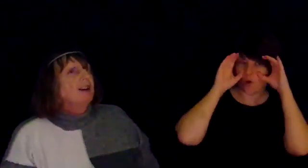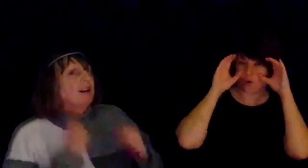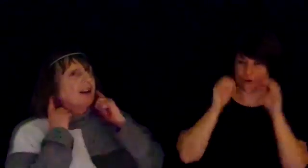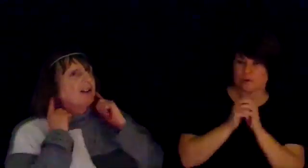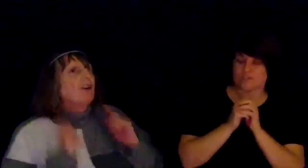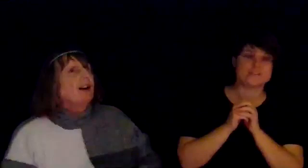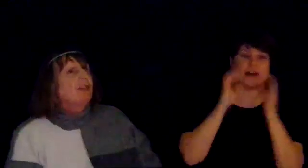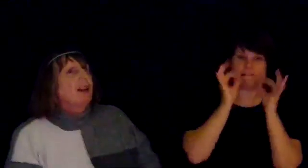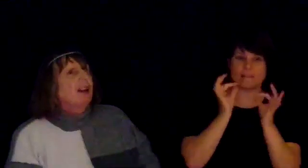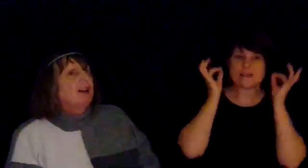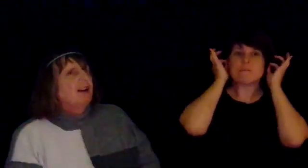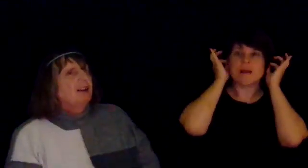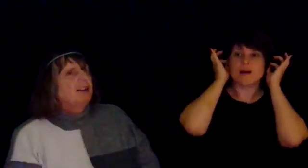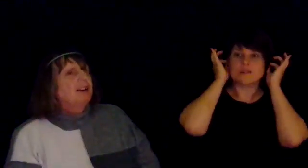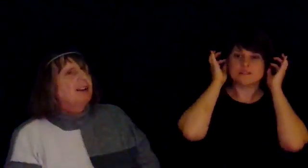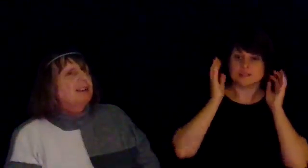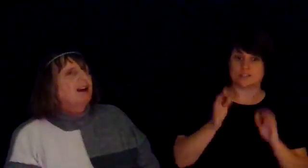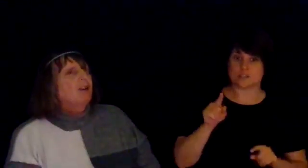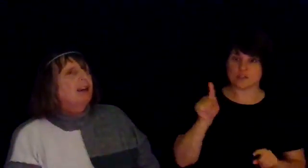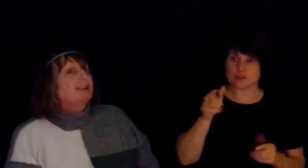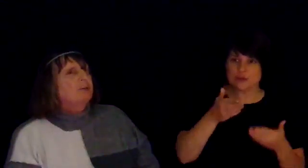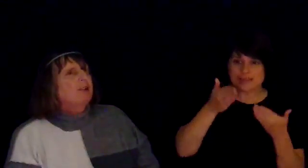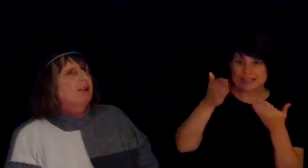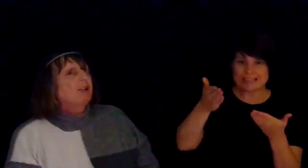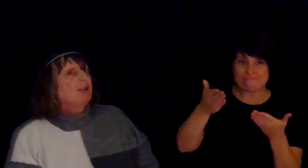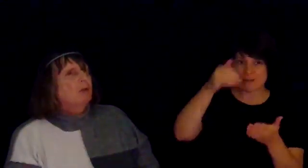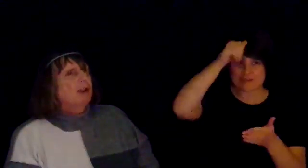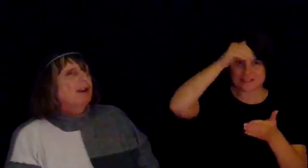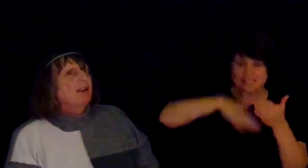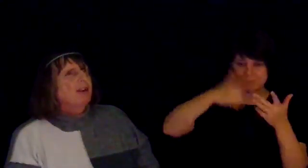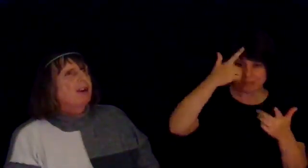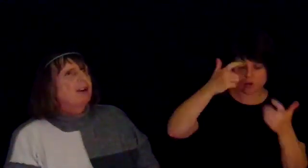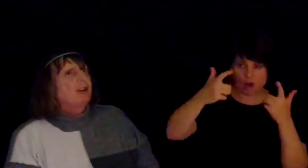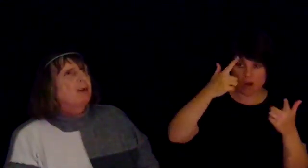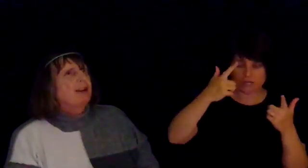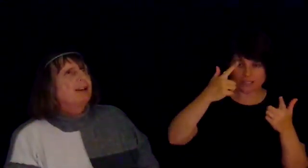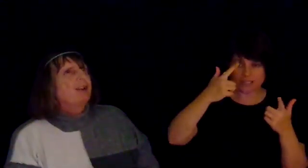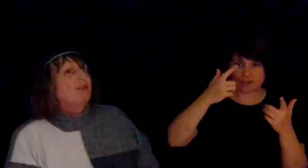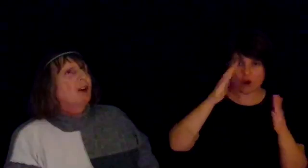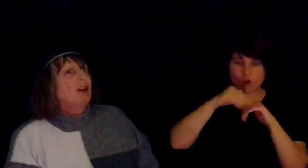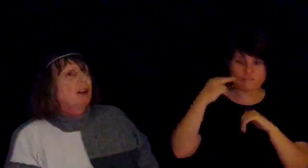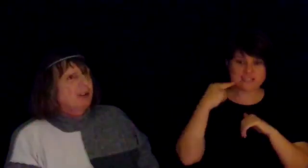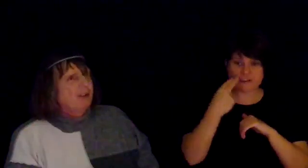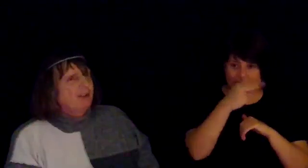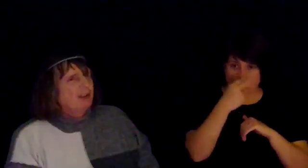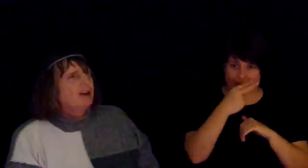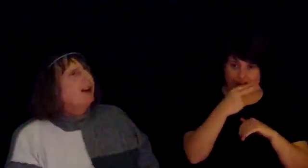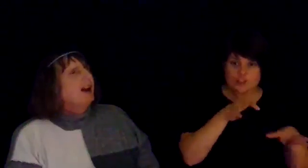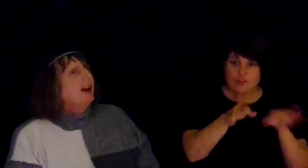the earplugs in to get some experience of what it is like to be